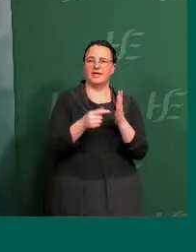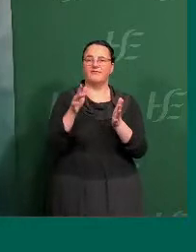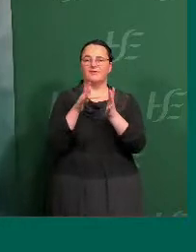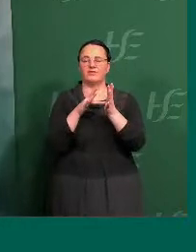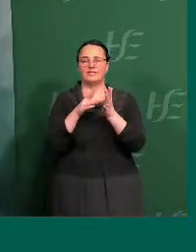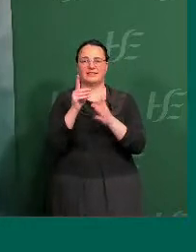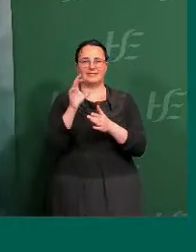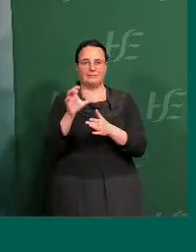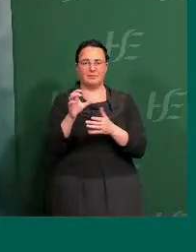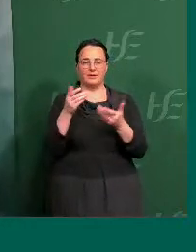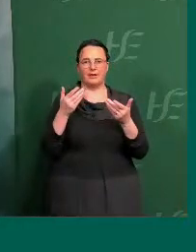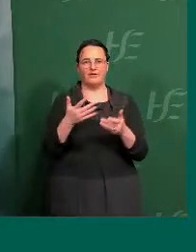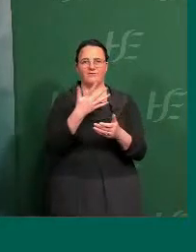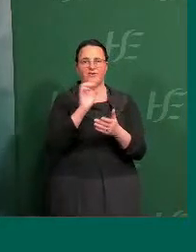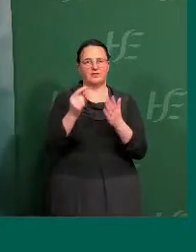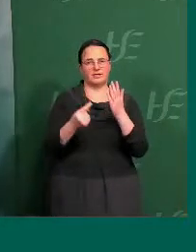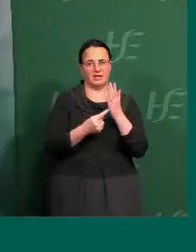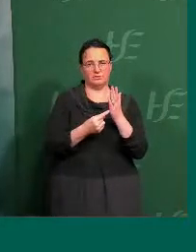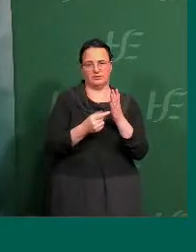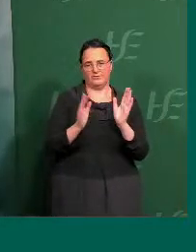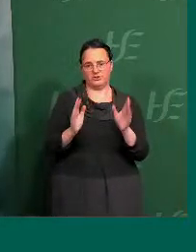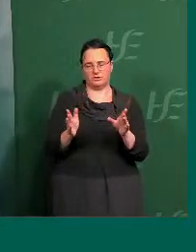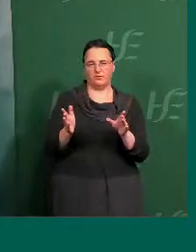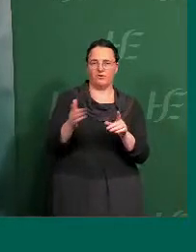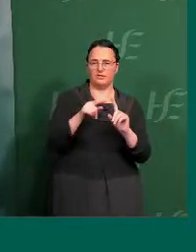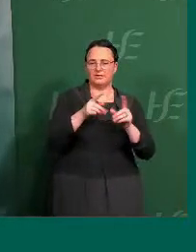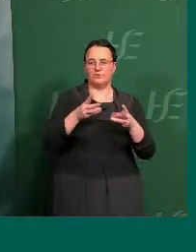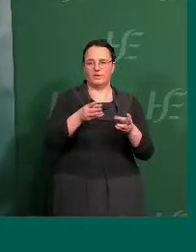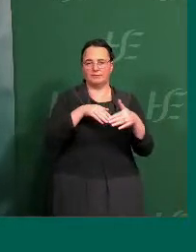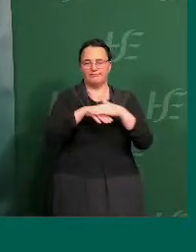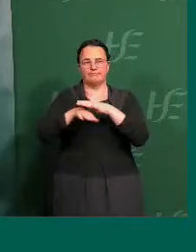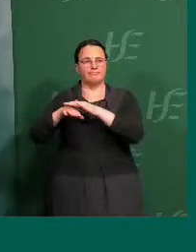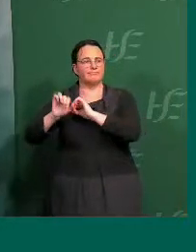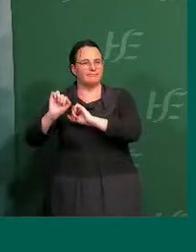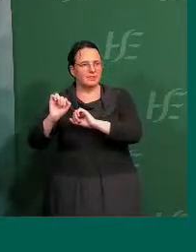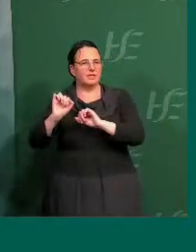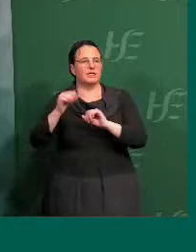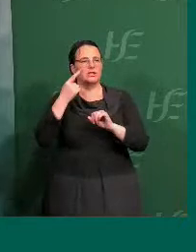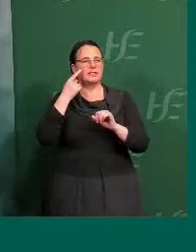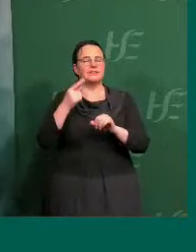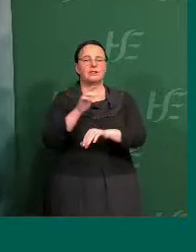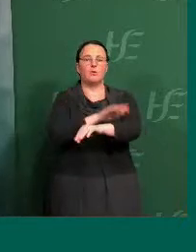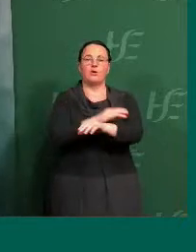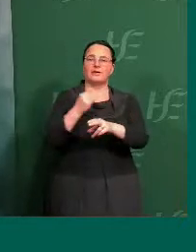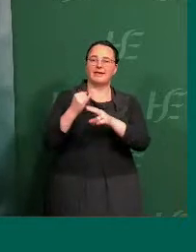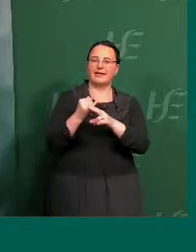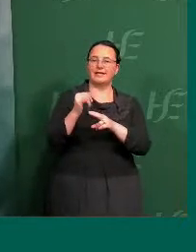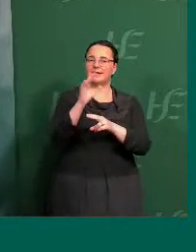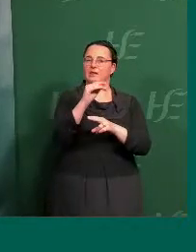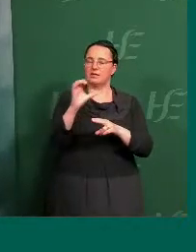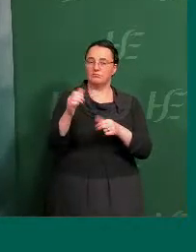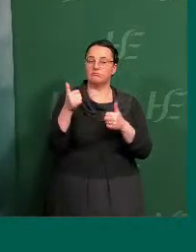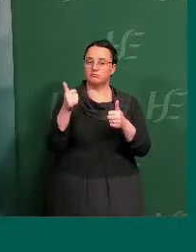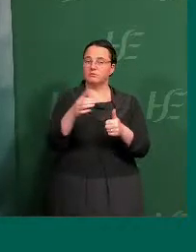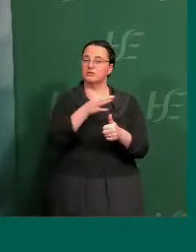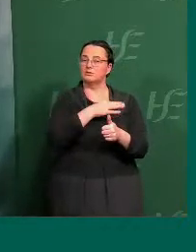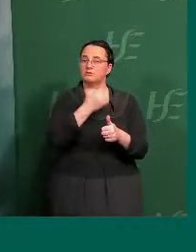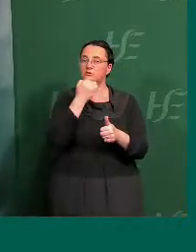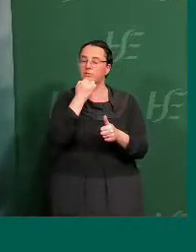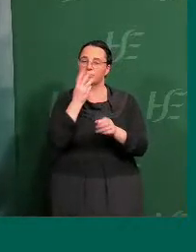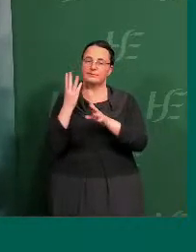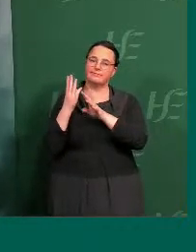again, nearly 50,000 done across all our channels. And again, you can see the walk-in clinics are delivering good numbers. We